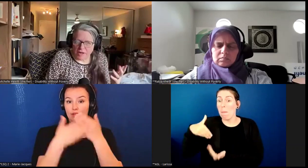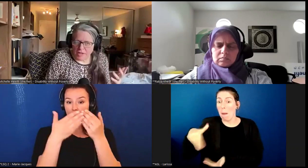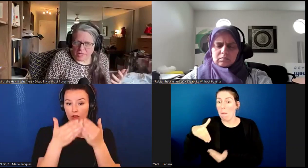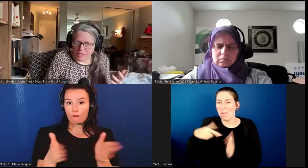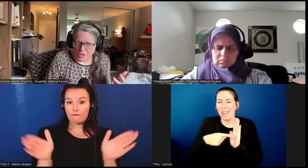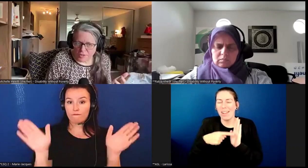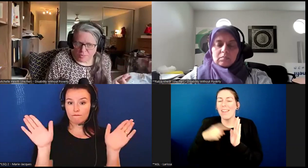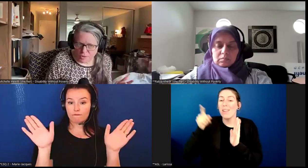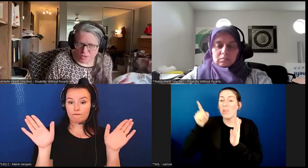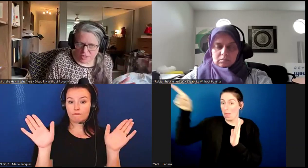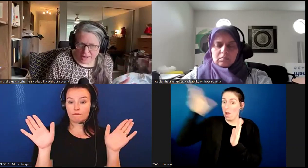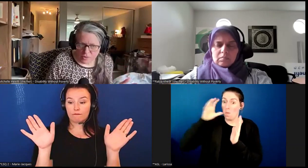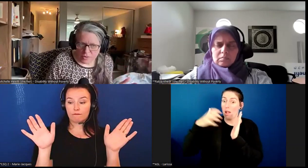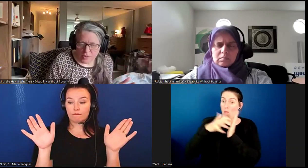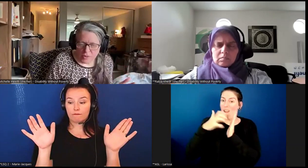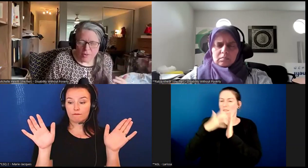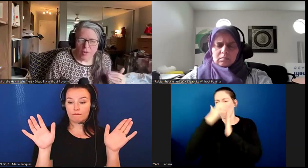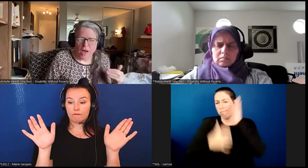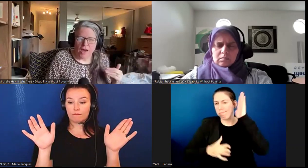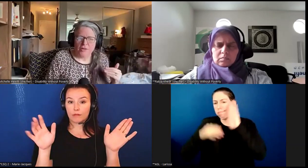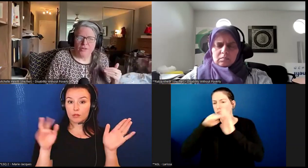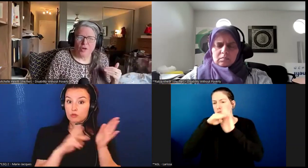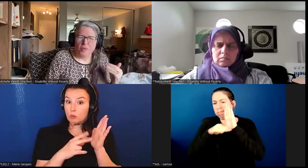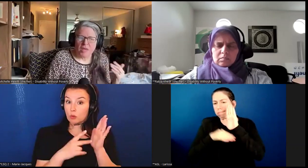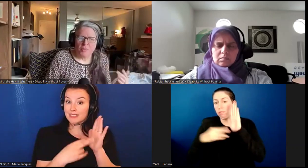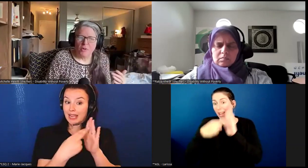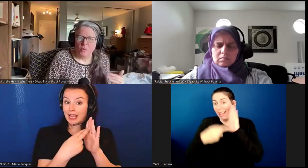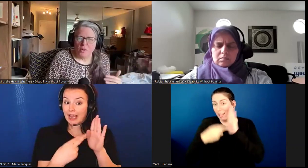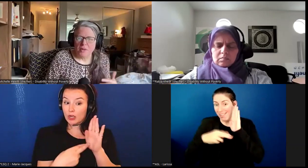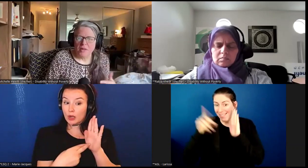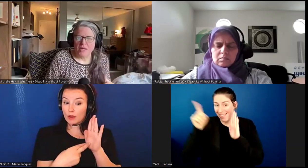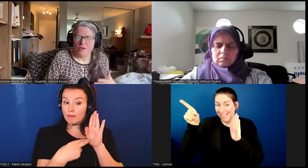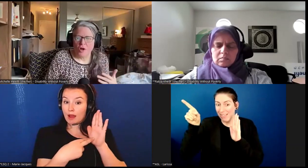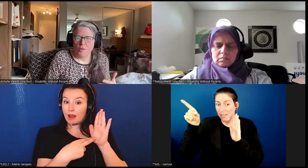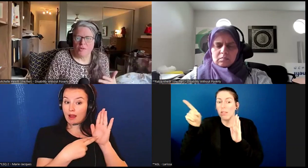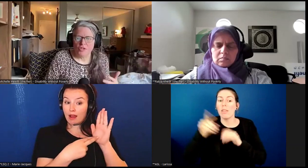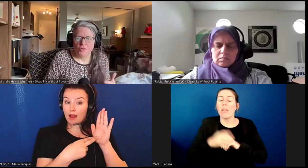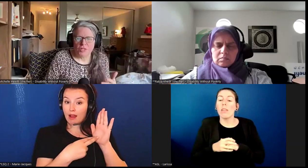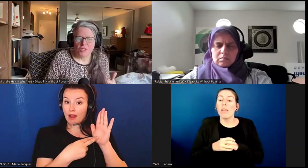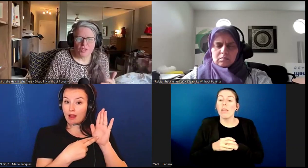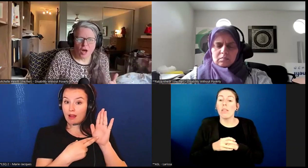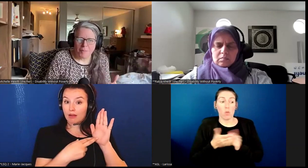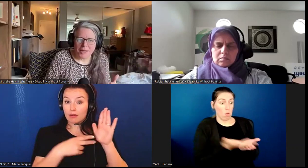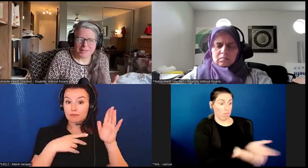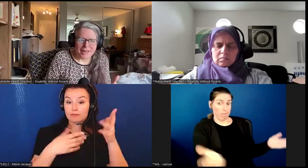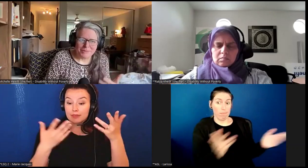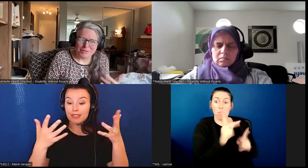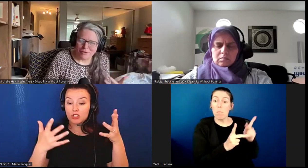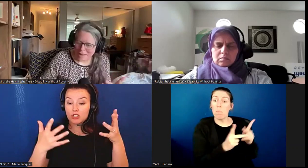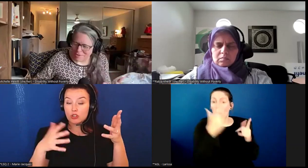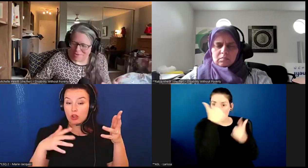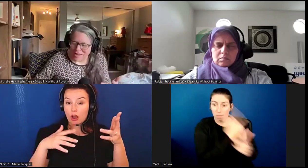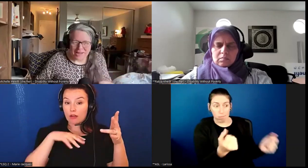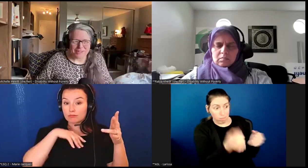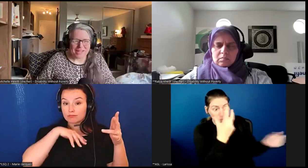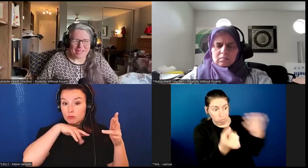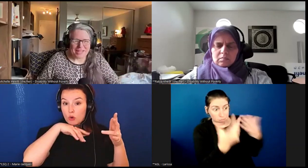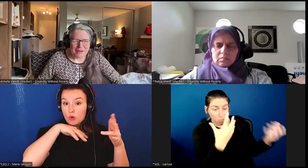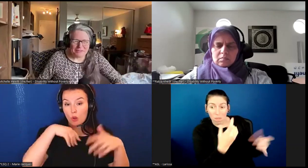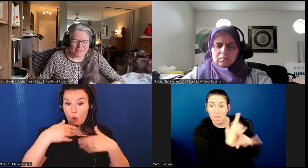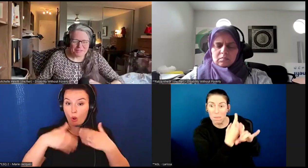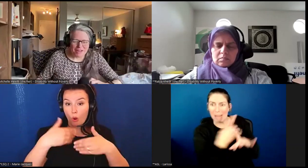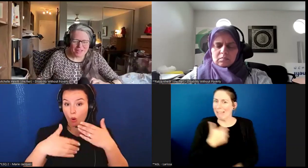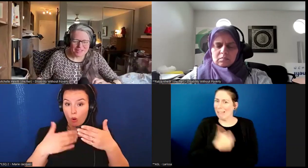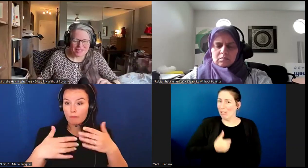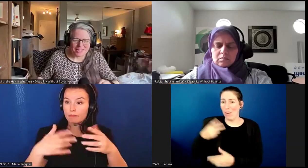draft regulations brought out, and that people will be given an opportunity to comment. I'm sorry, I'm going to have to get Leo